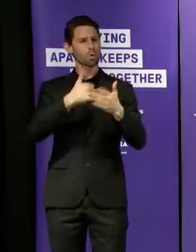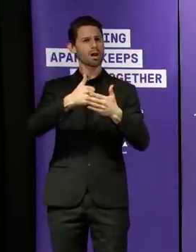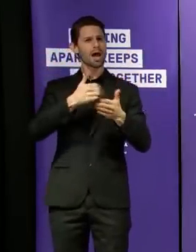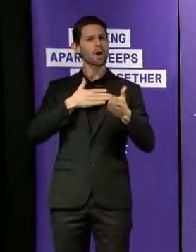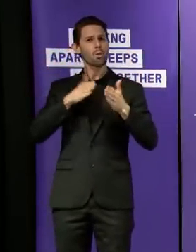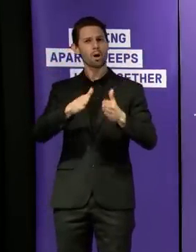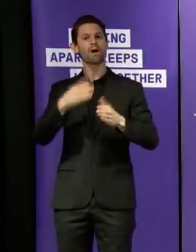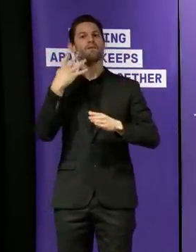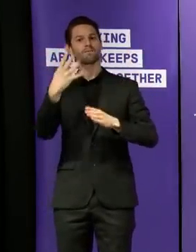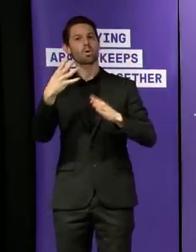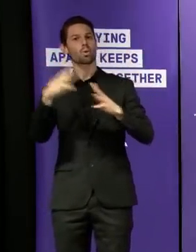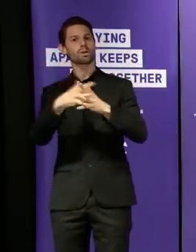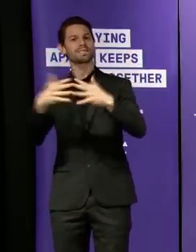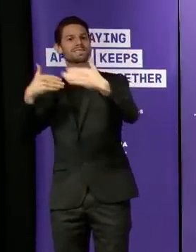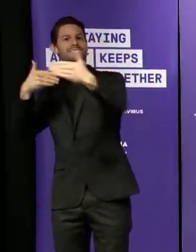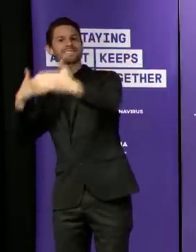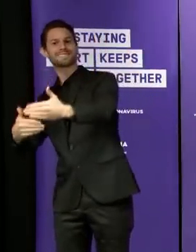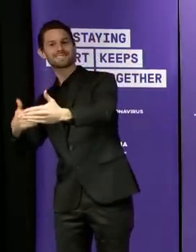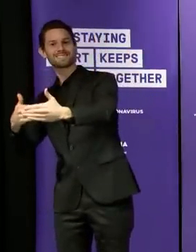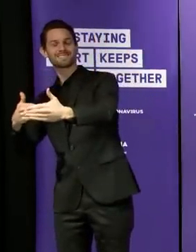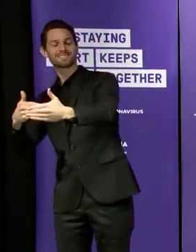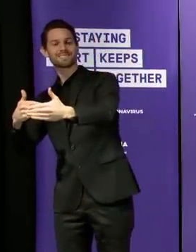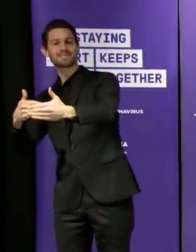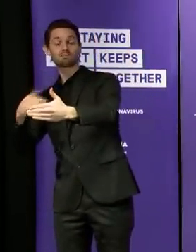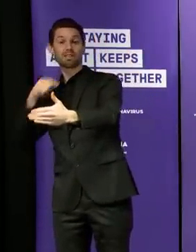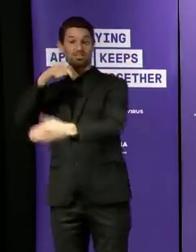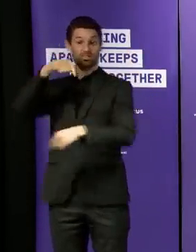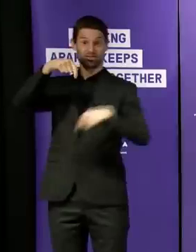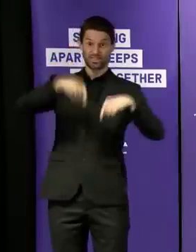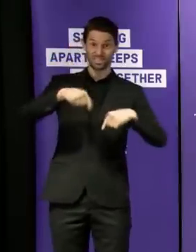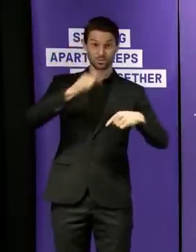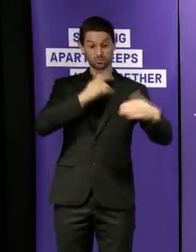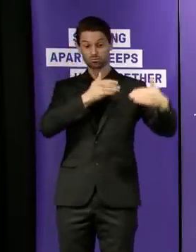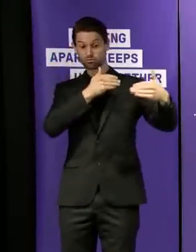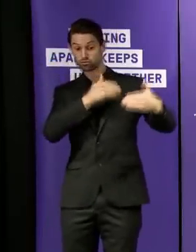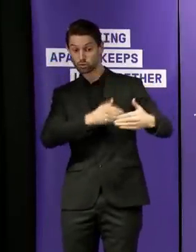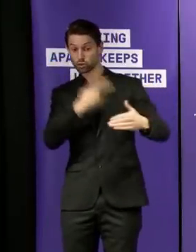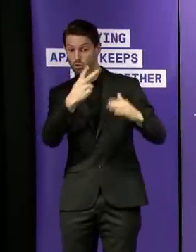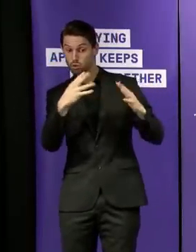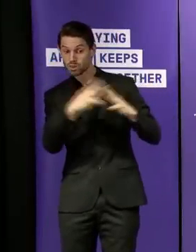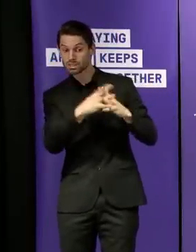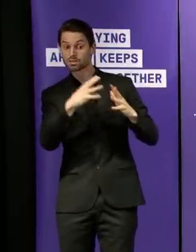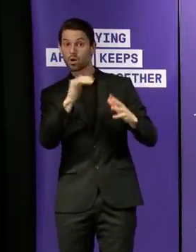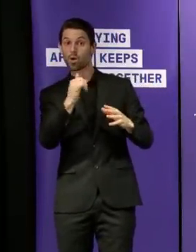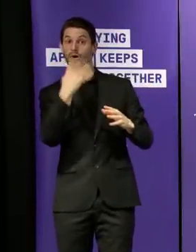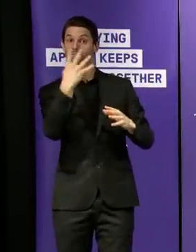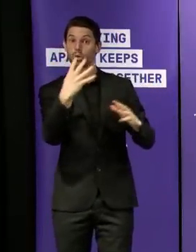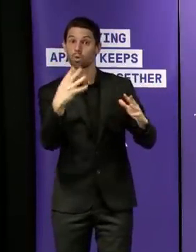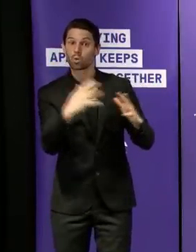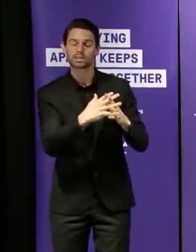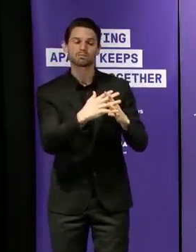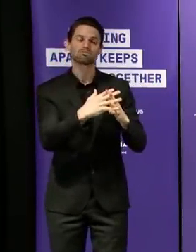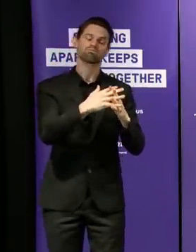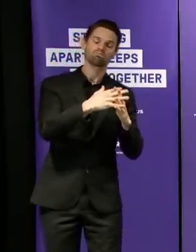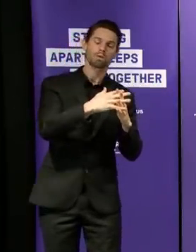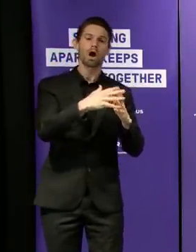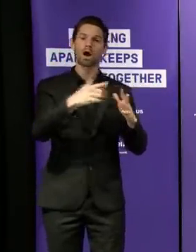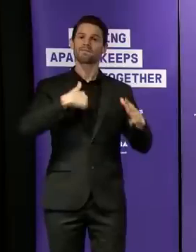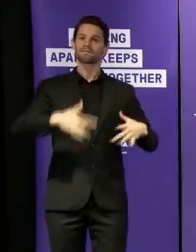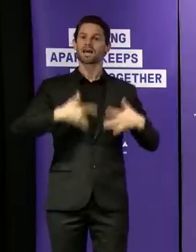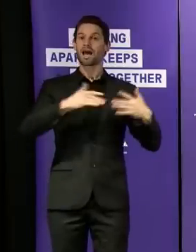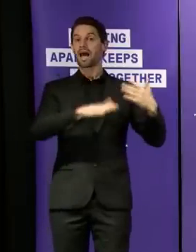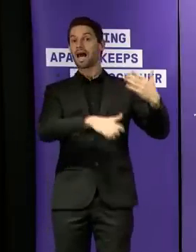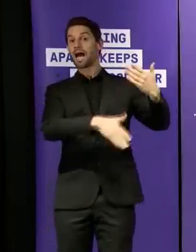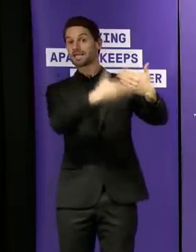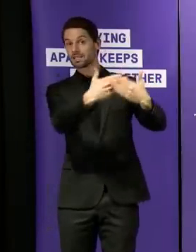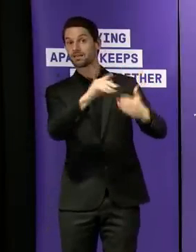in that way. They're not actually time limited, to be honest. They're on until we take them off. But it's there. In answer to your question, it's at least until then, and I